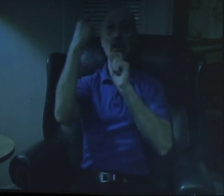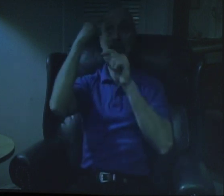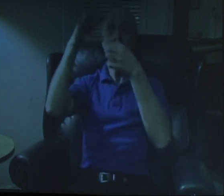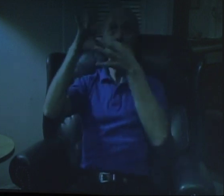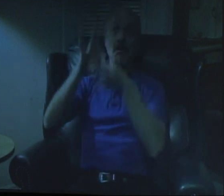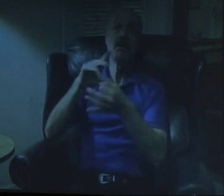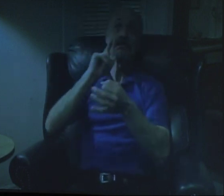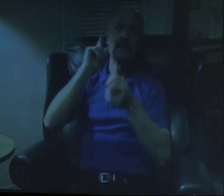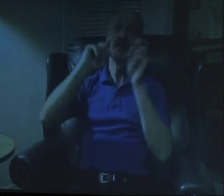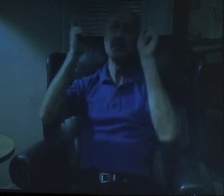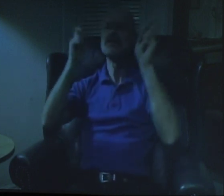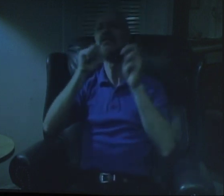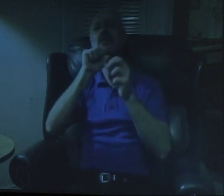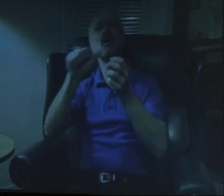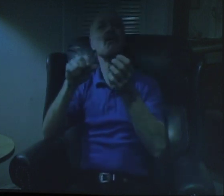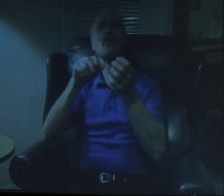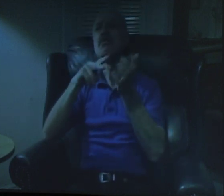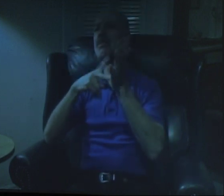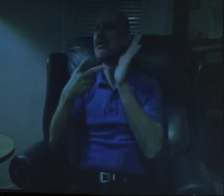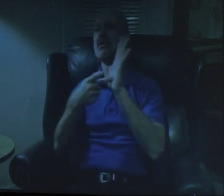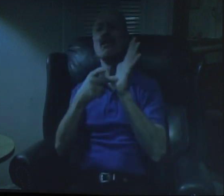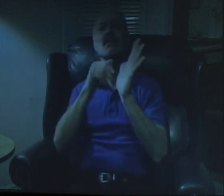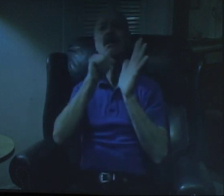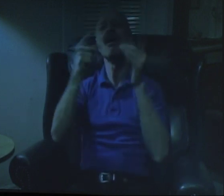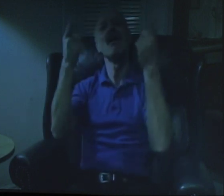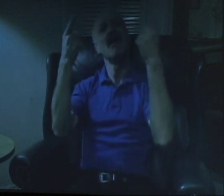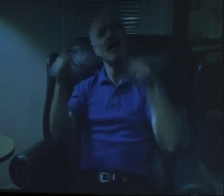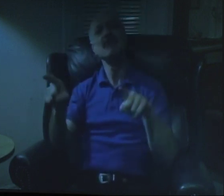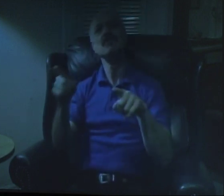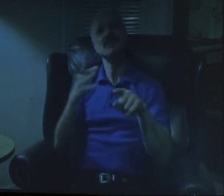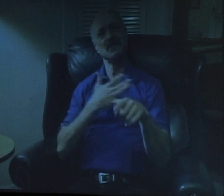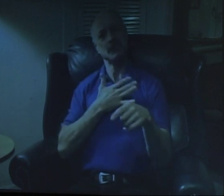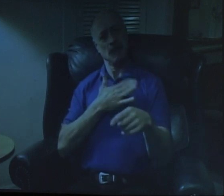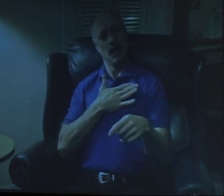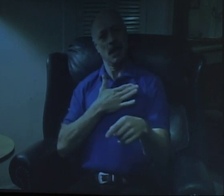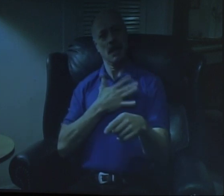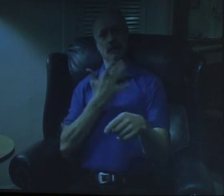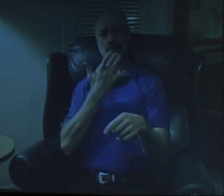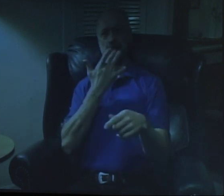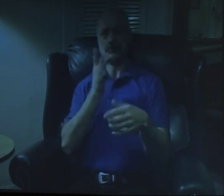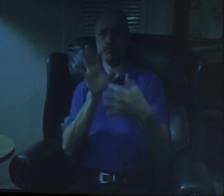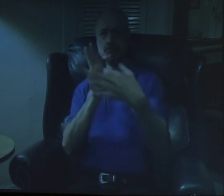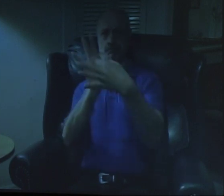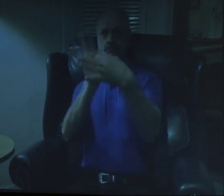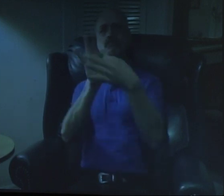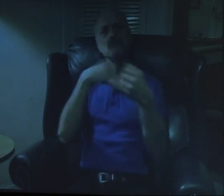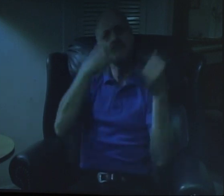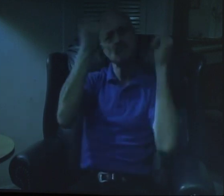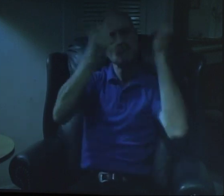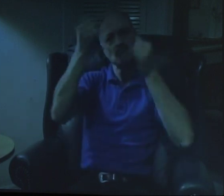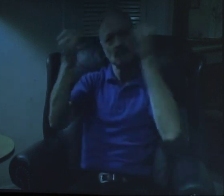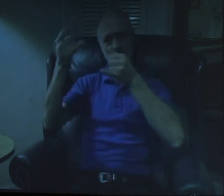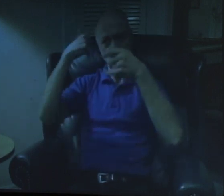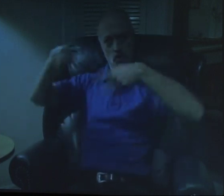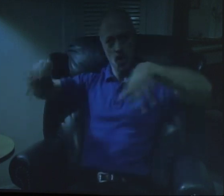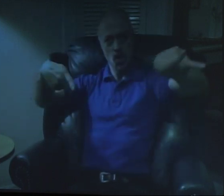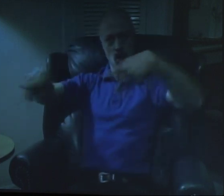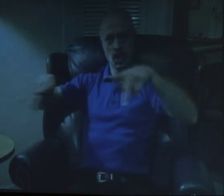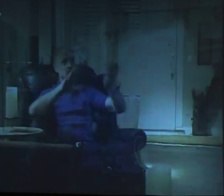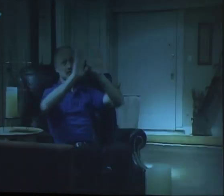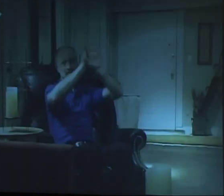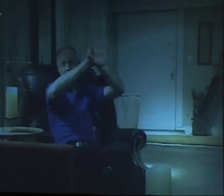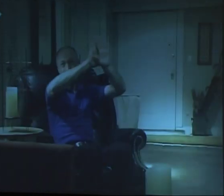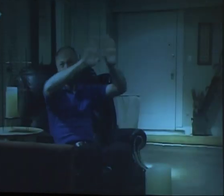that tradition of the Egyptian theme, and I included my deaf experience to fit what I felt